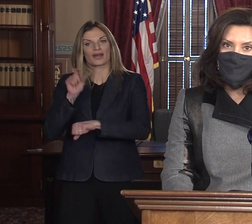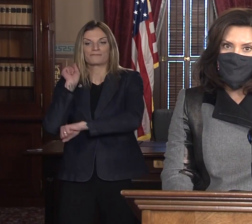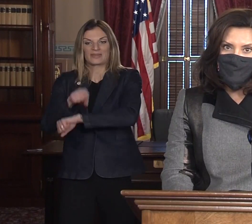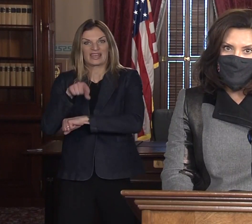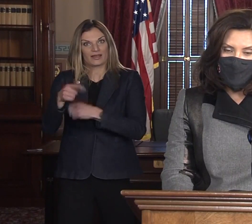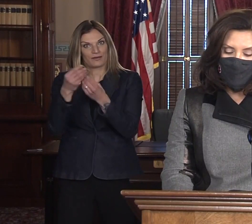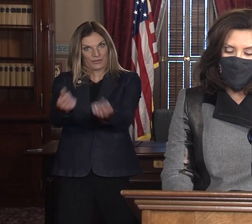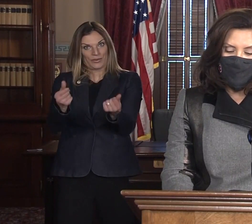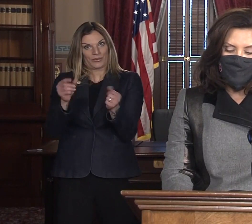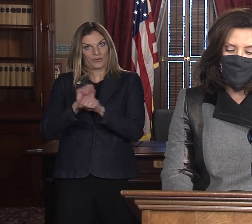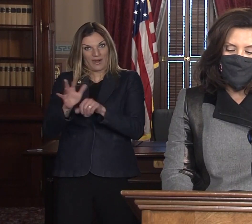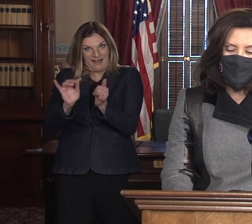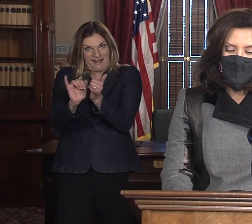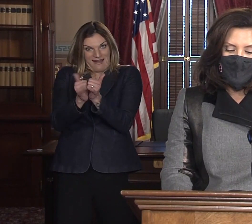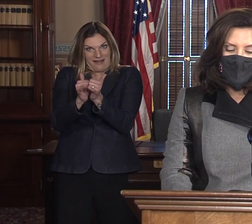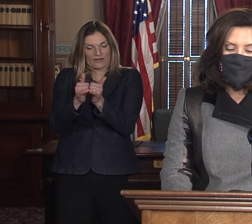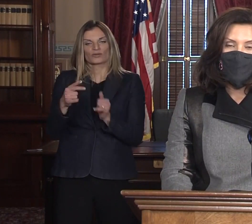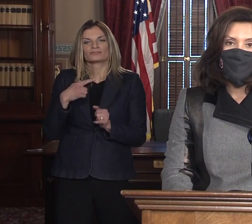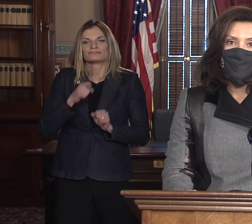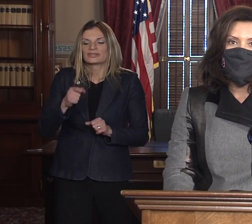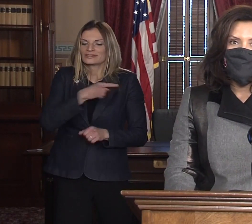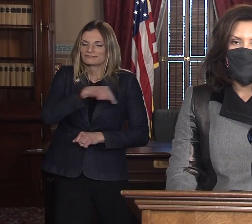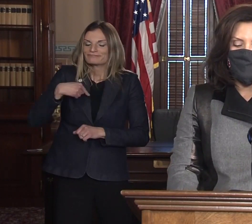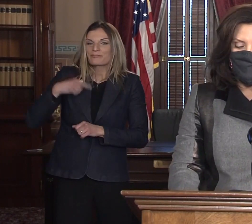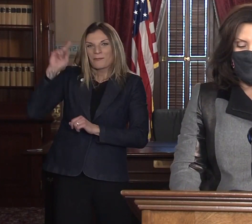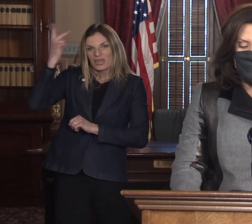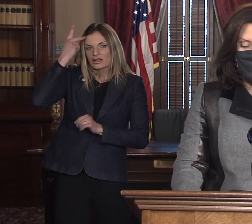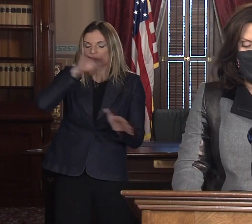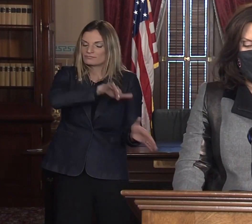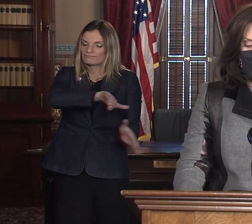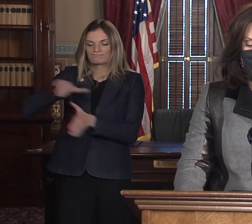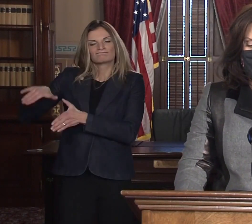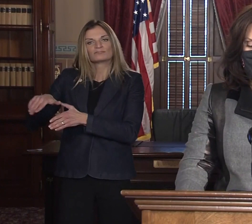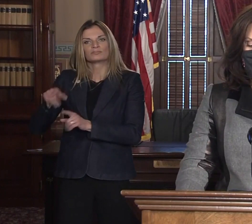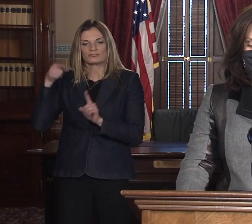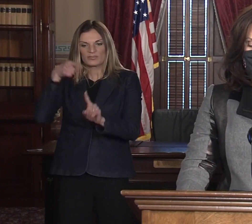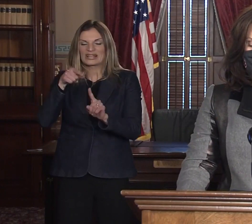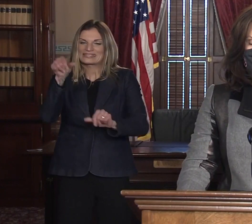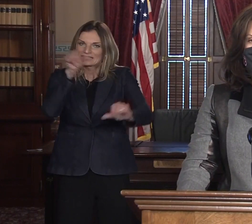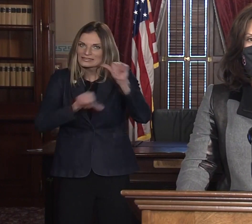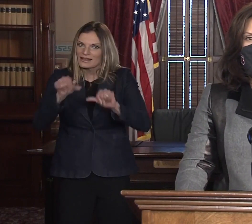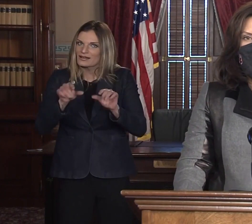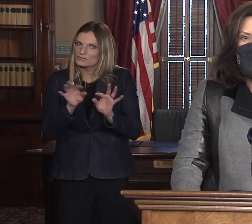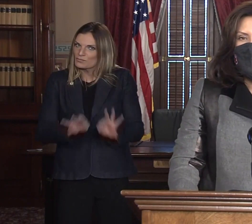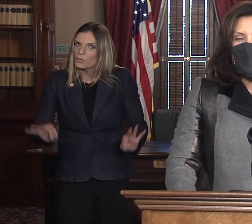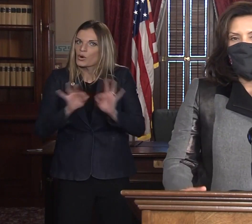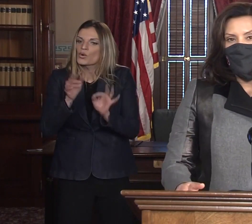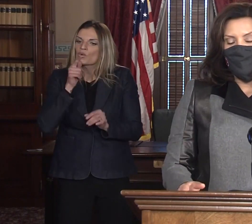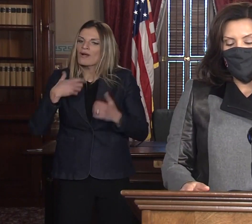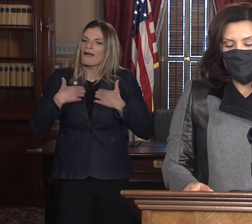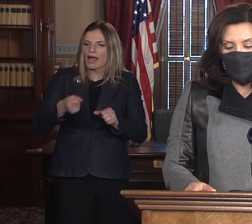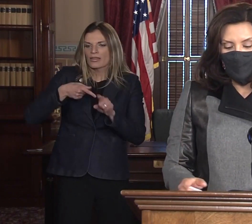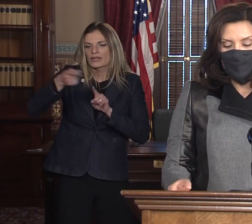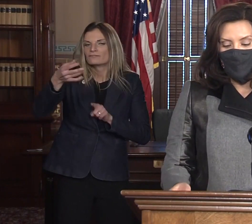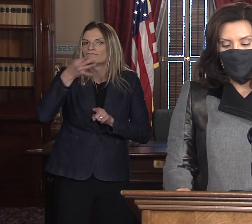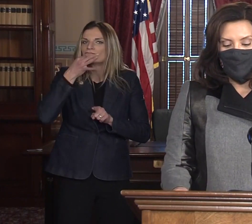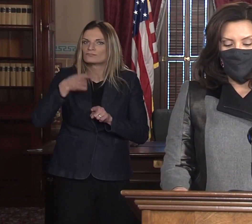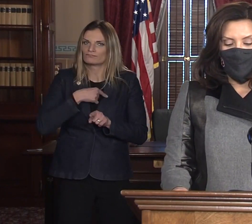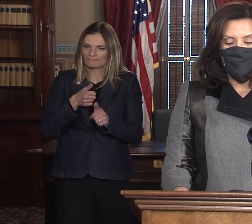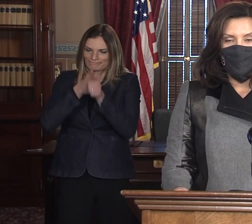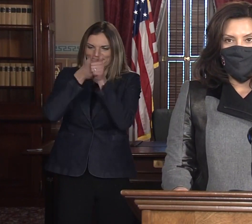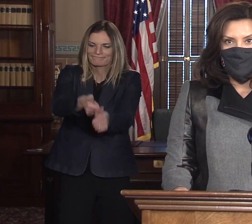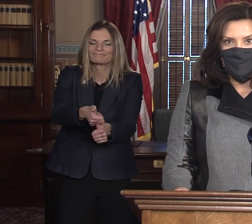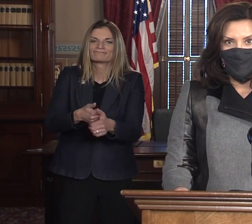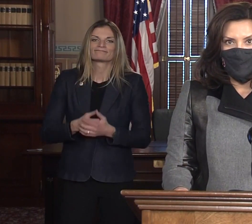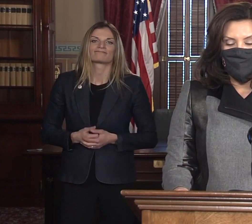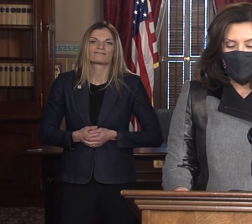and that means listening to health experts and following the science, not denying it. I've repeatedly called on the